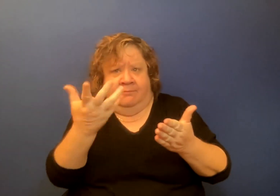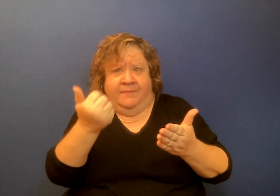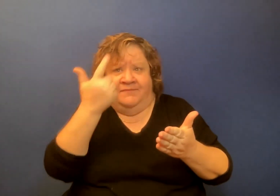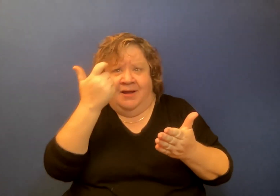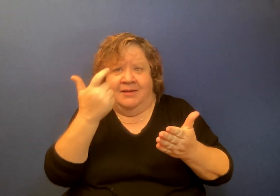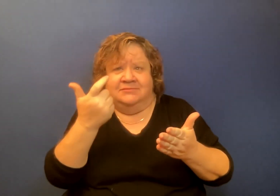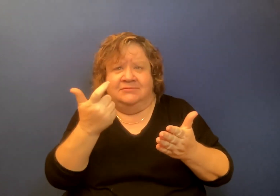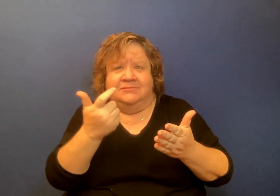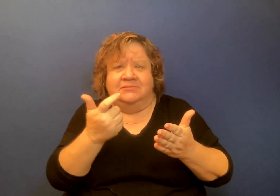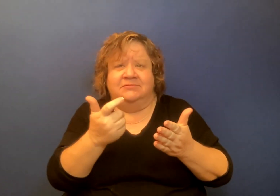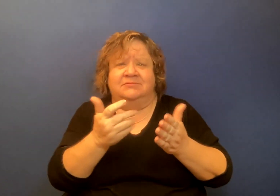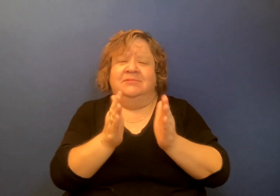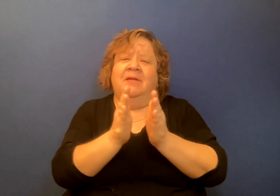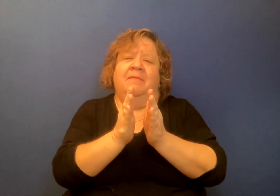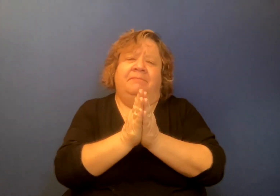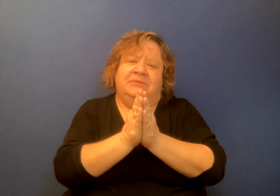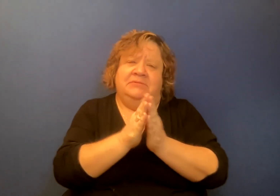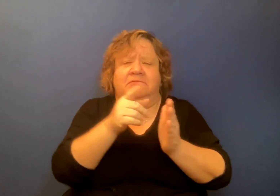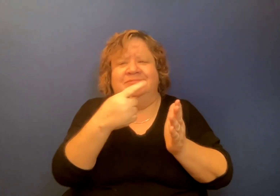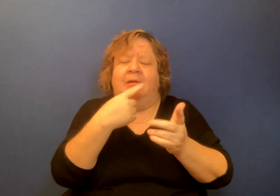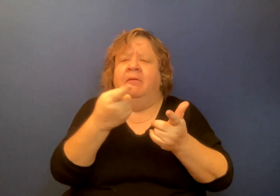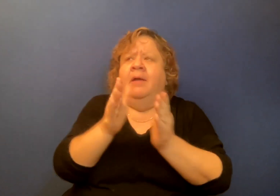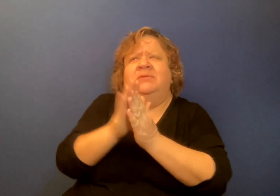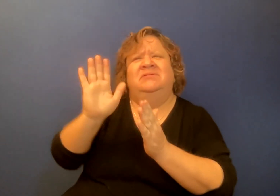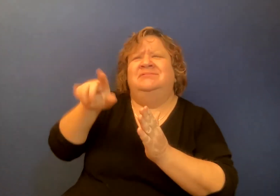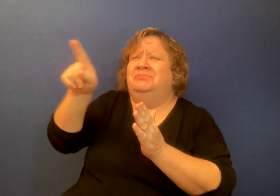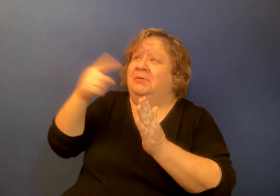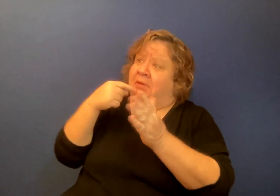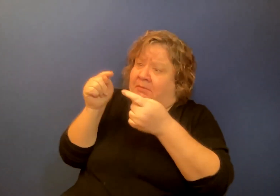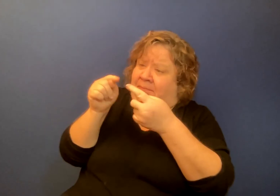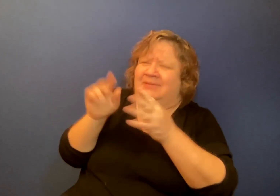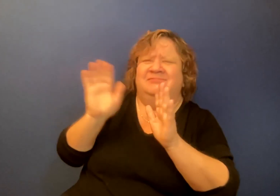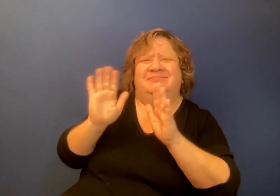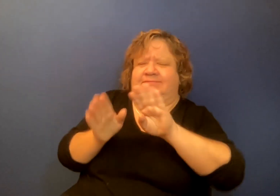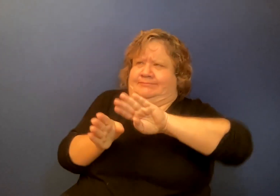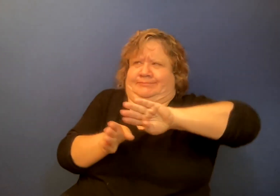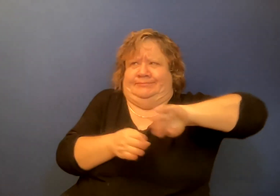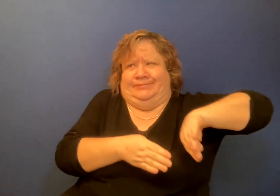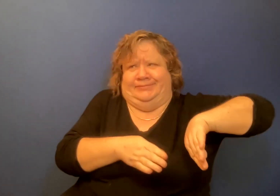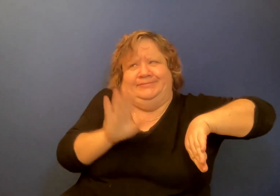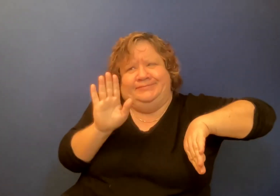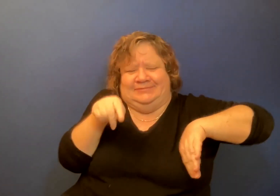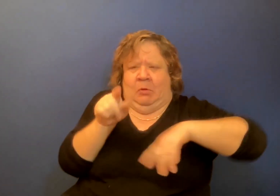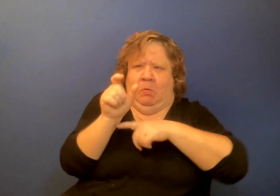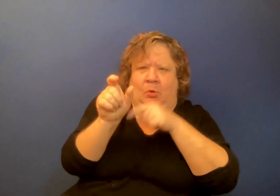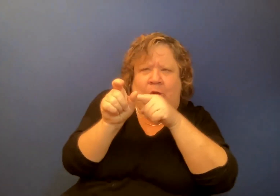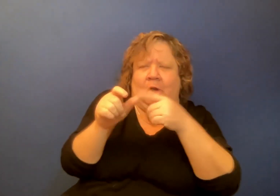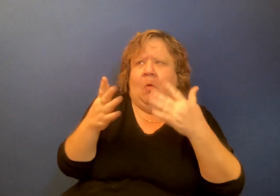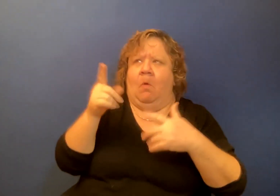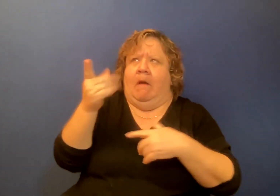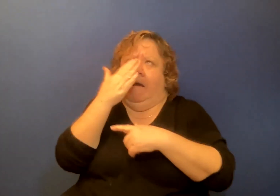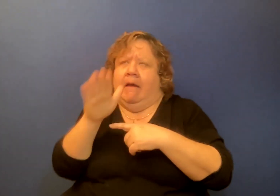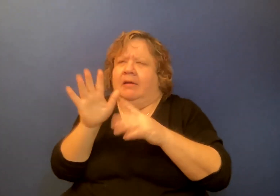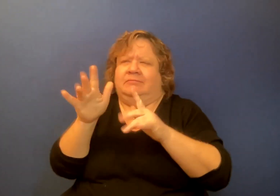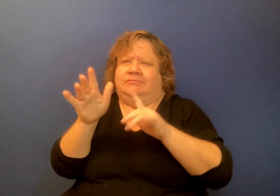go forward in the toolkit? I guess I'm thinking about the range of tools and resources I interact with in